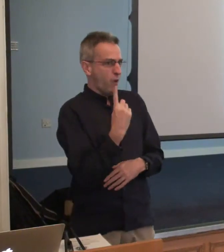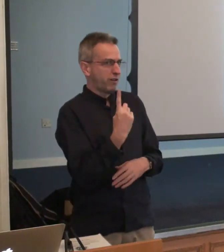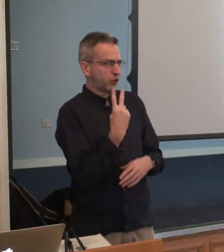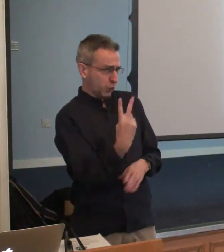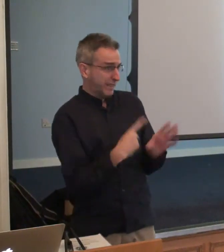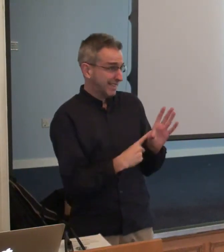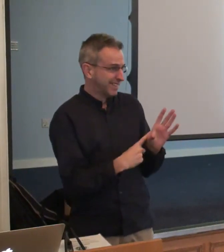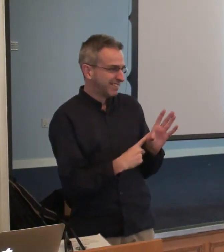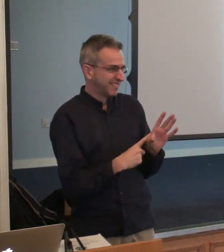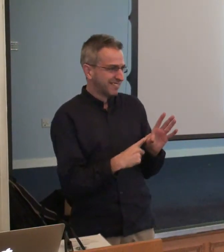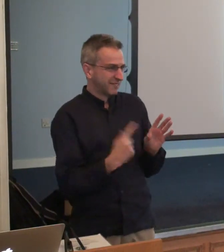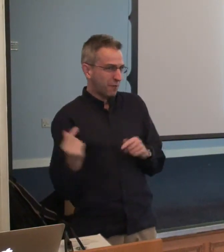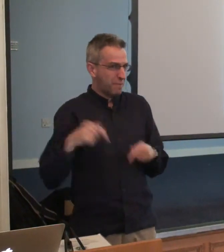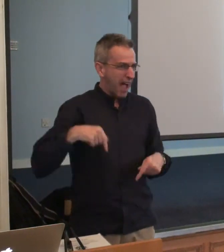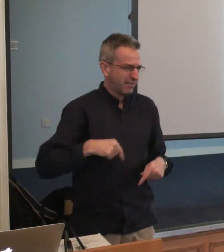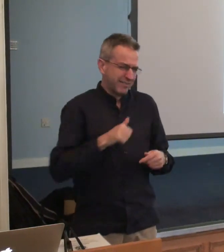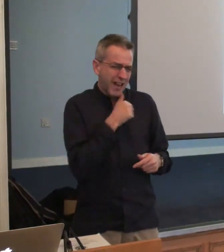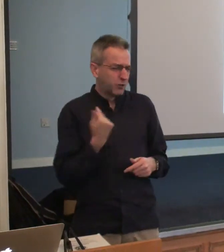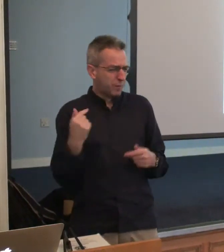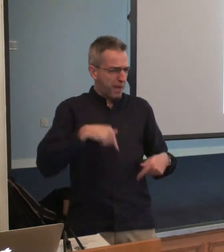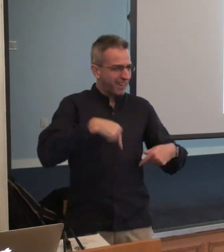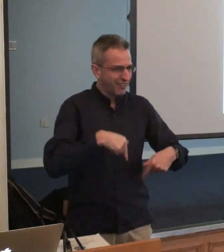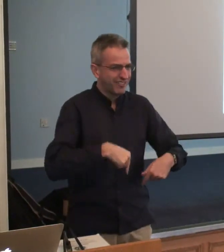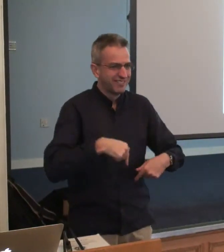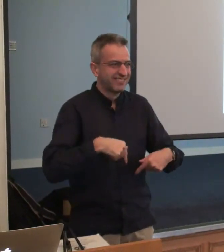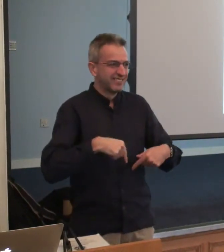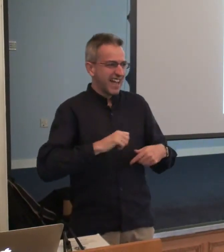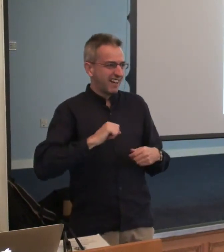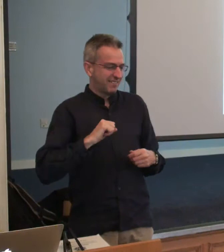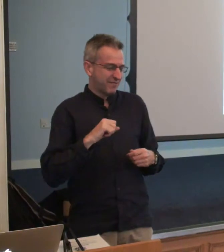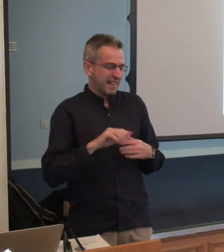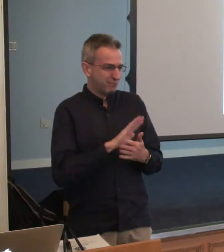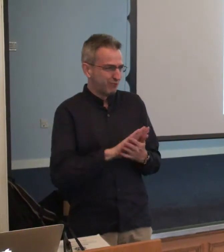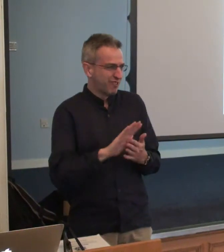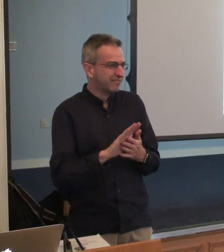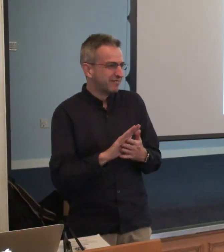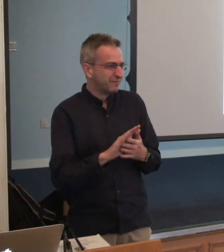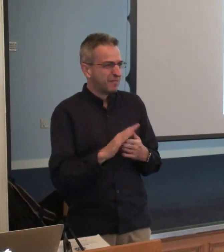as an assistant professor. So I've really it's been away from here for a few years, and it's lovely to be back here in Edinburgh.